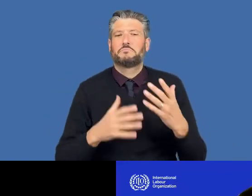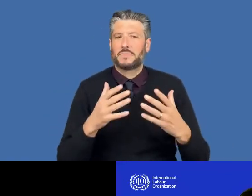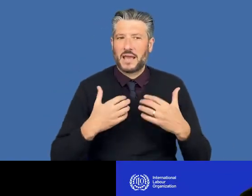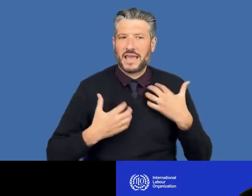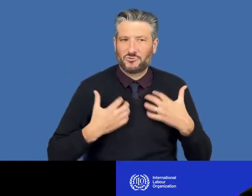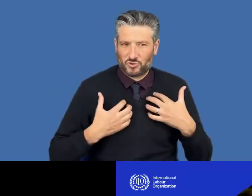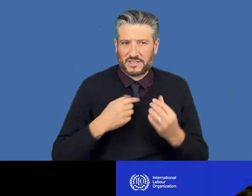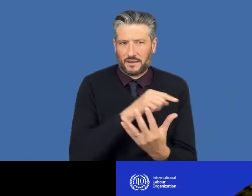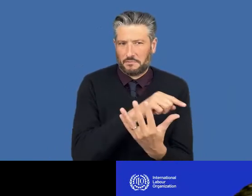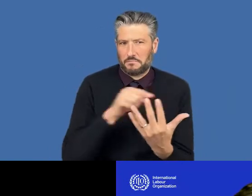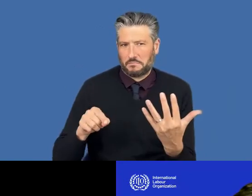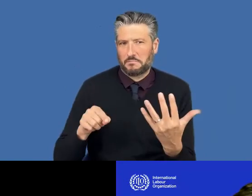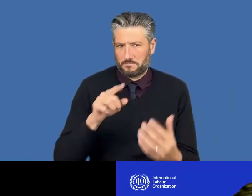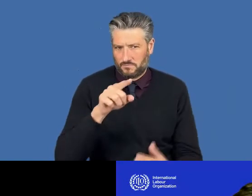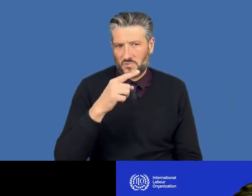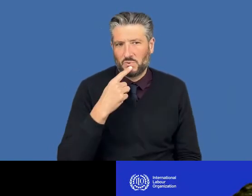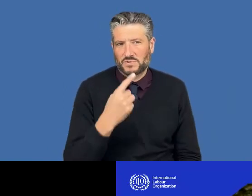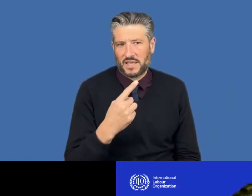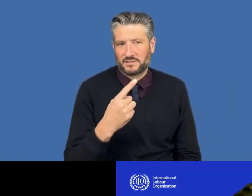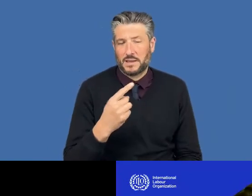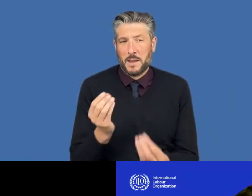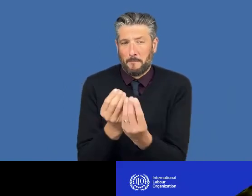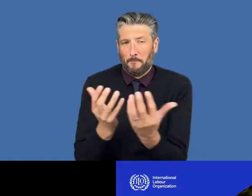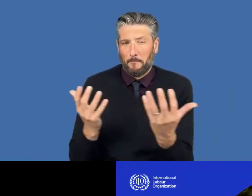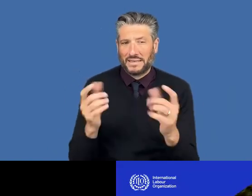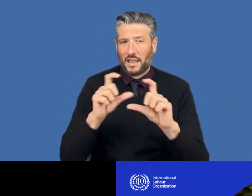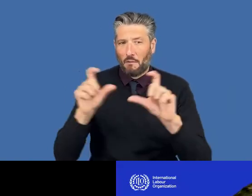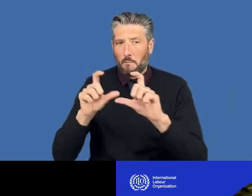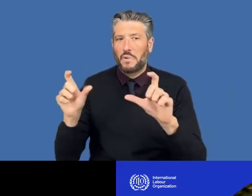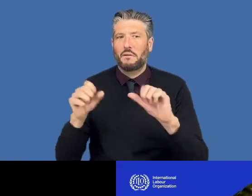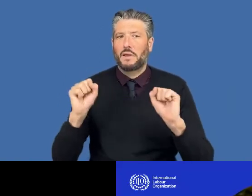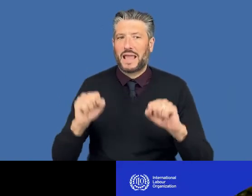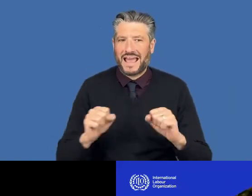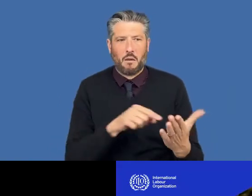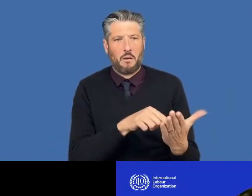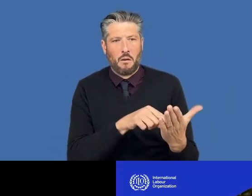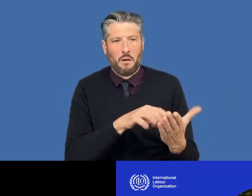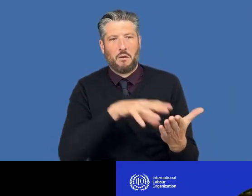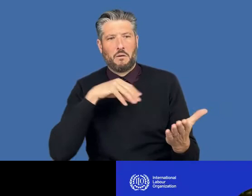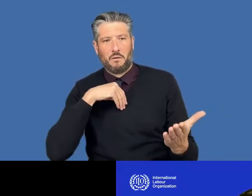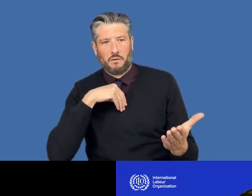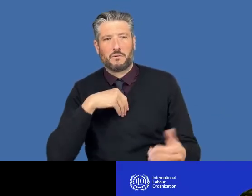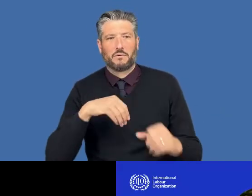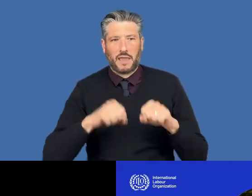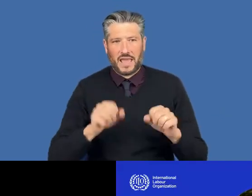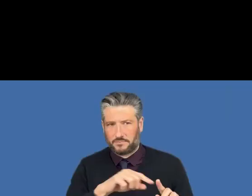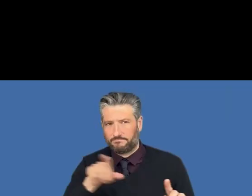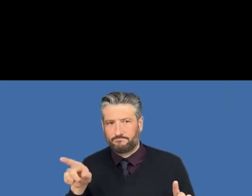I think many companies actually could adopt. So thanks a lot, Neil. Thank you.